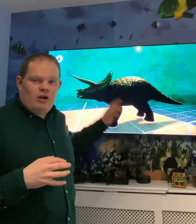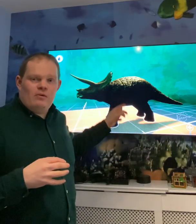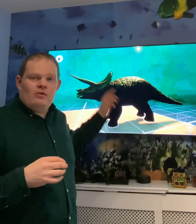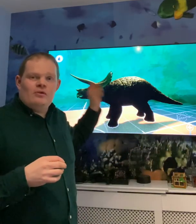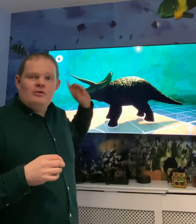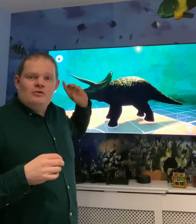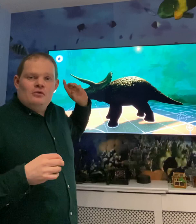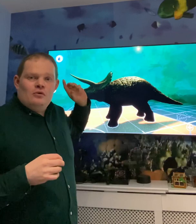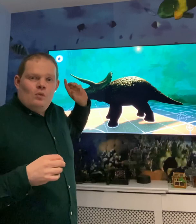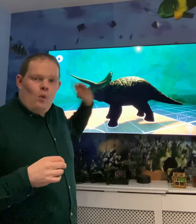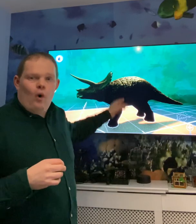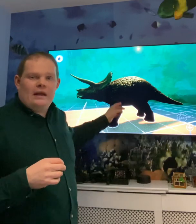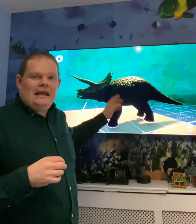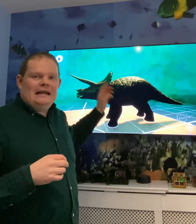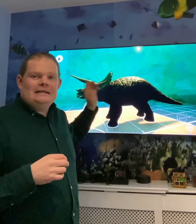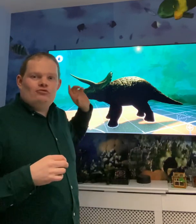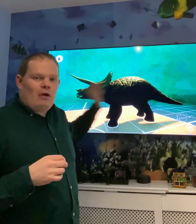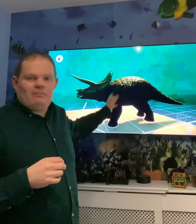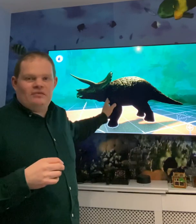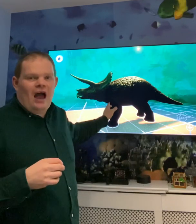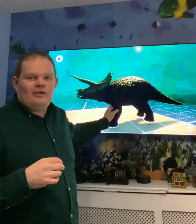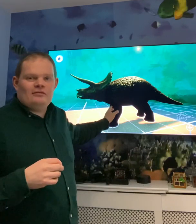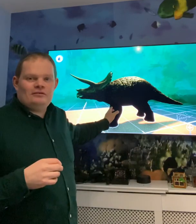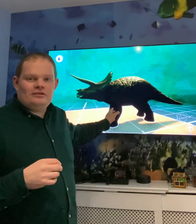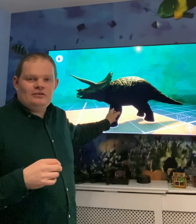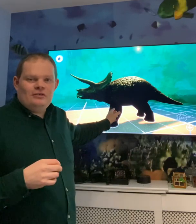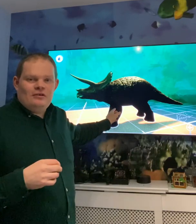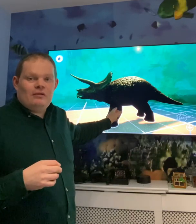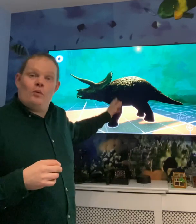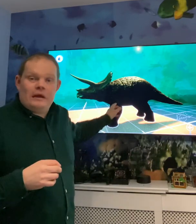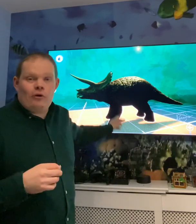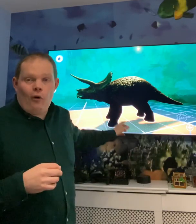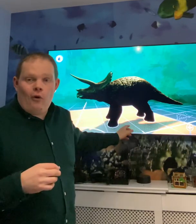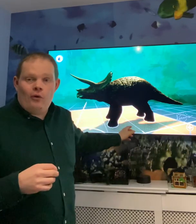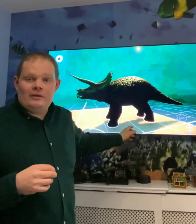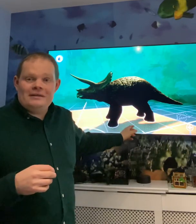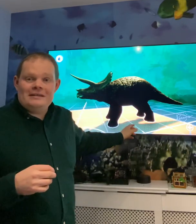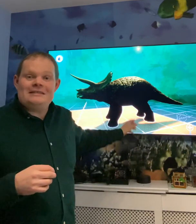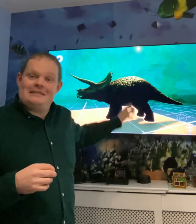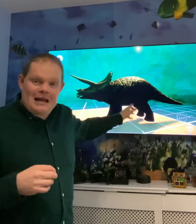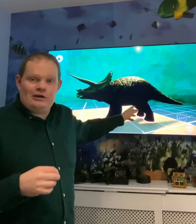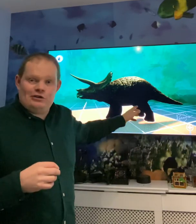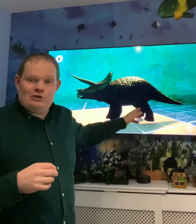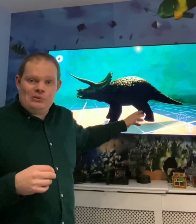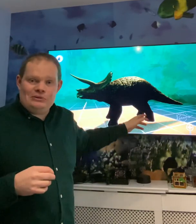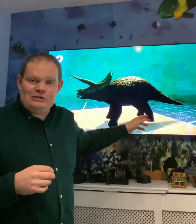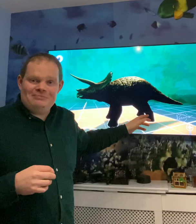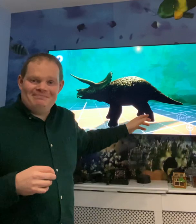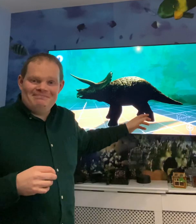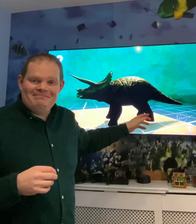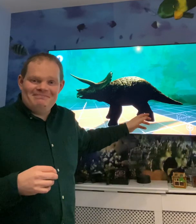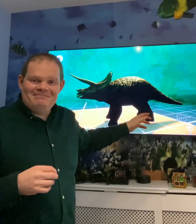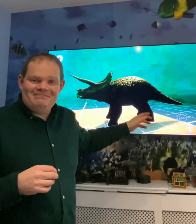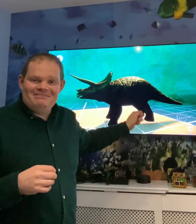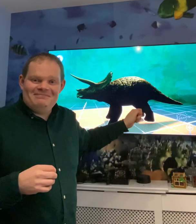incredible walking reptiles that we call dinosaurs.